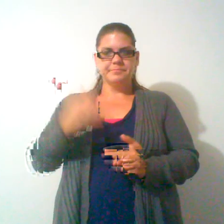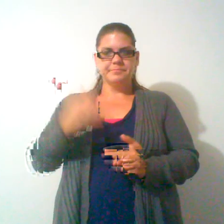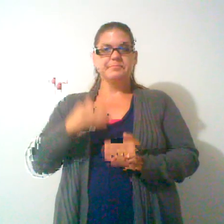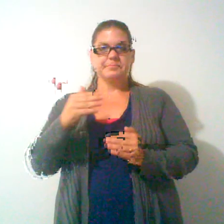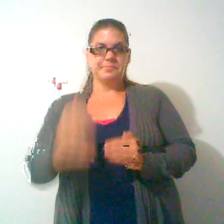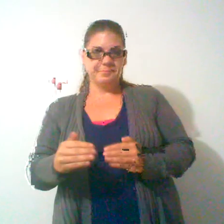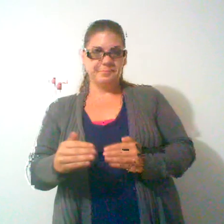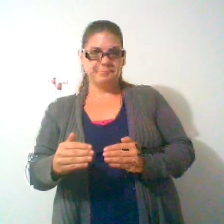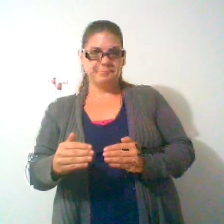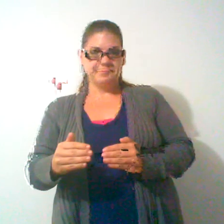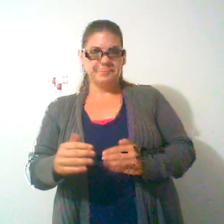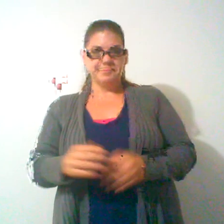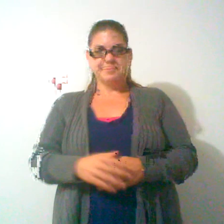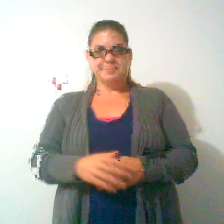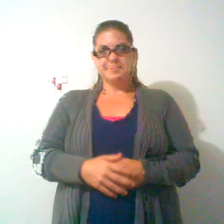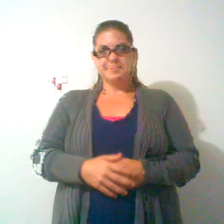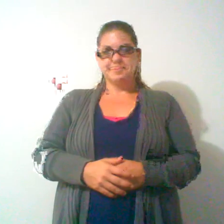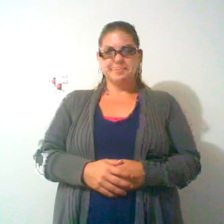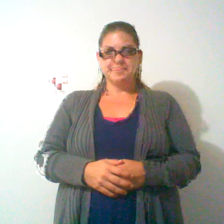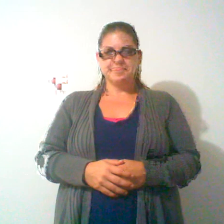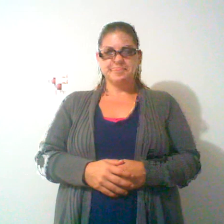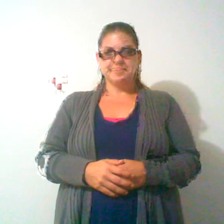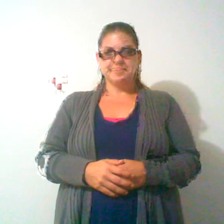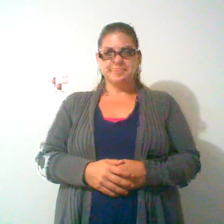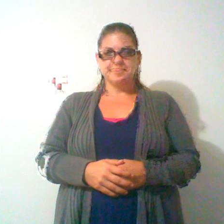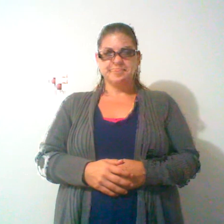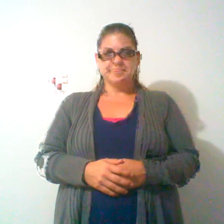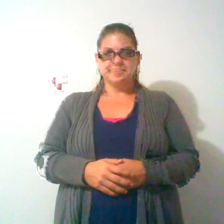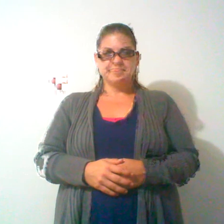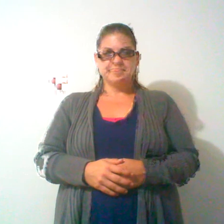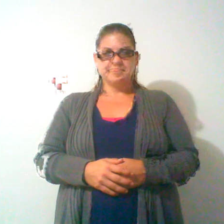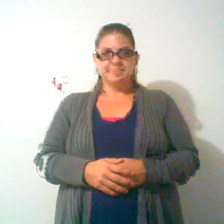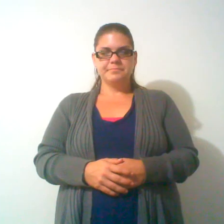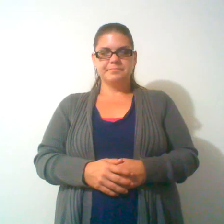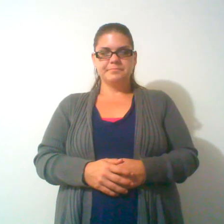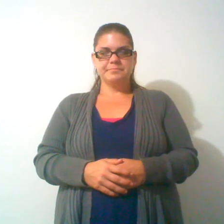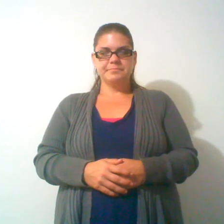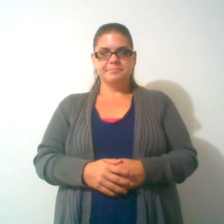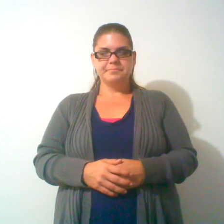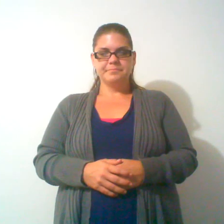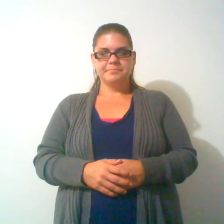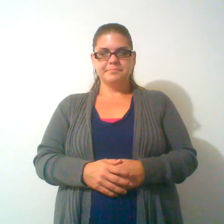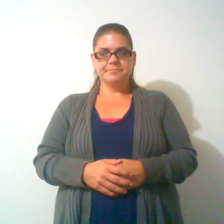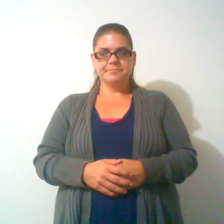Never again would he permit his license to expire.